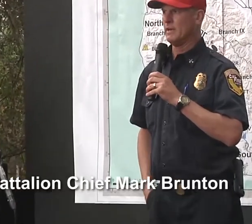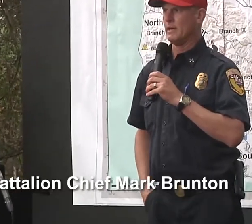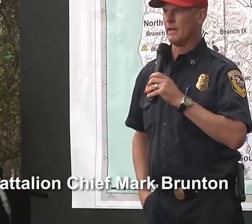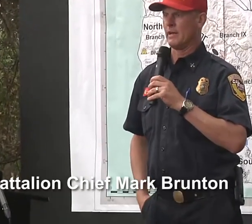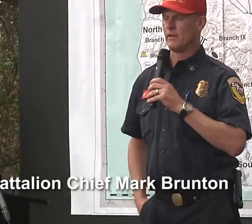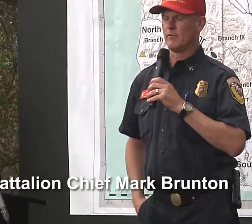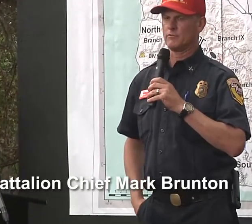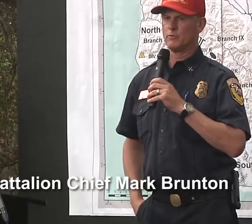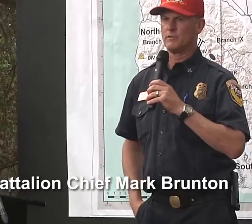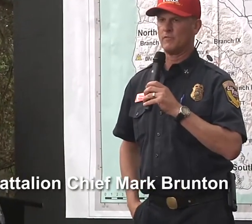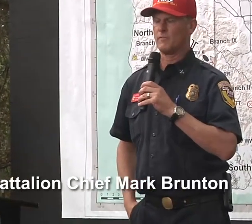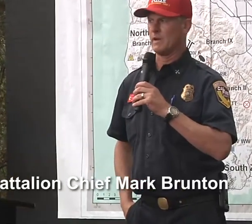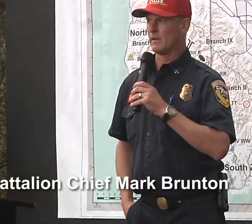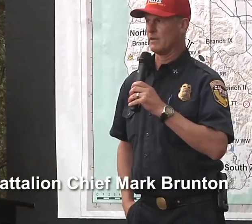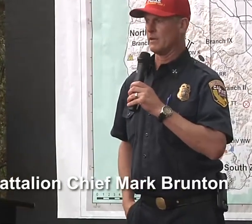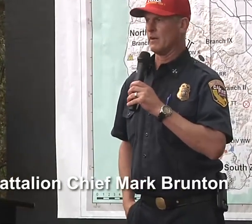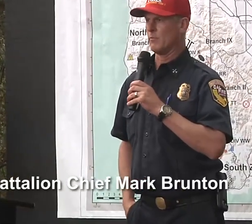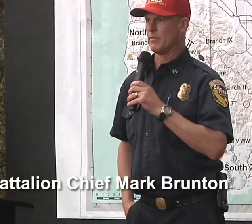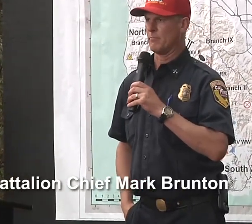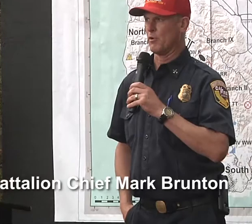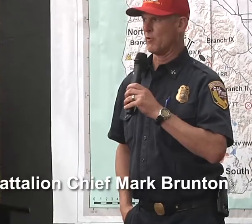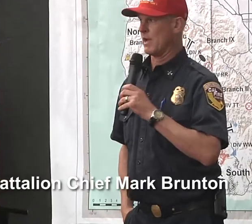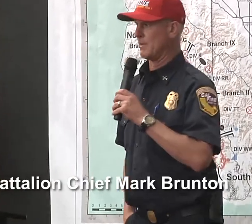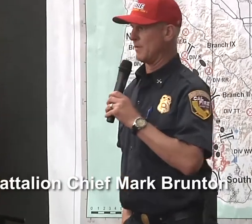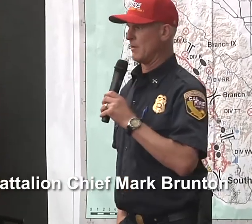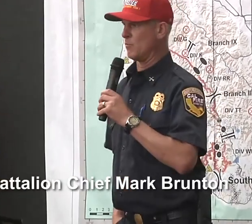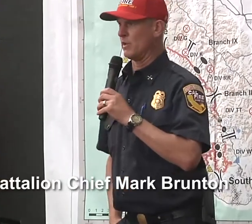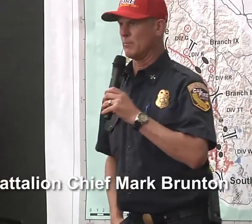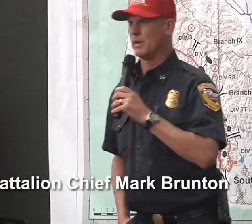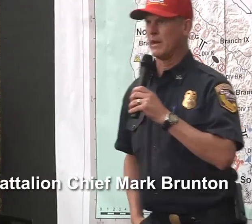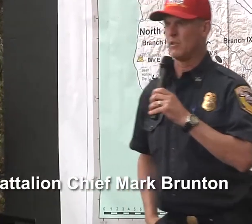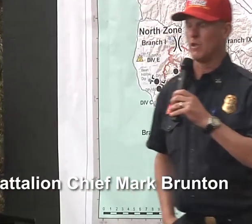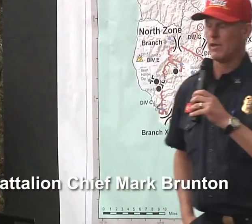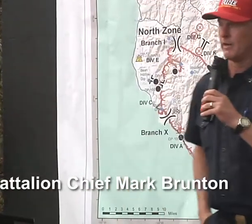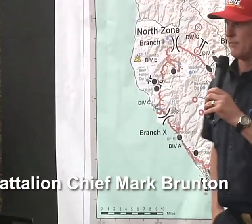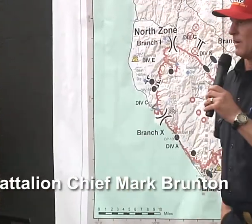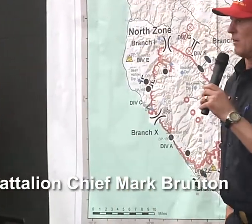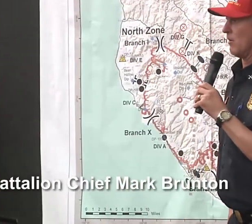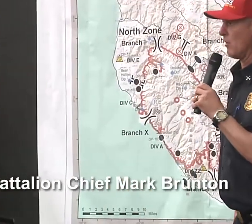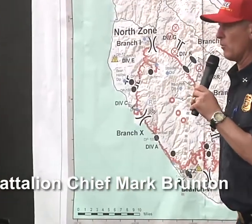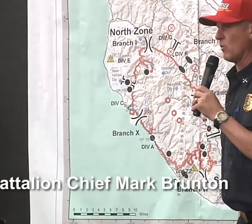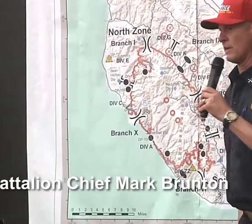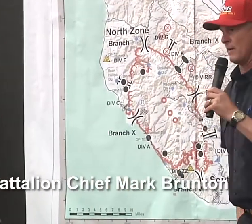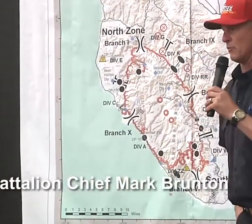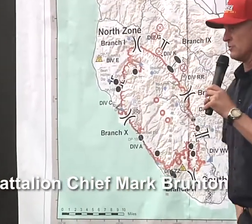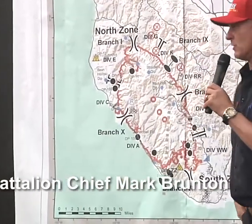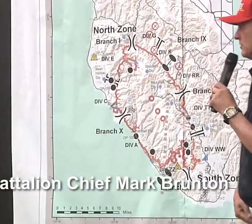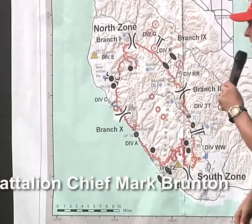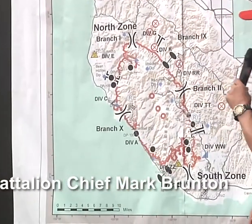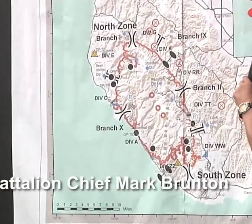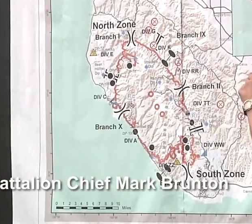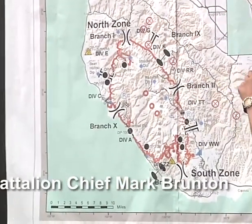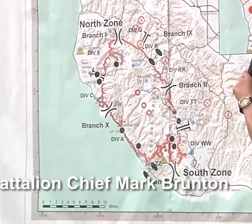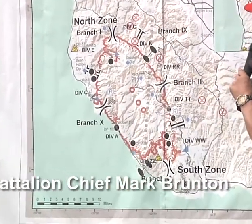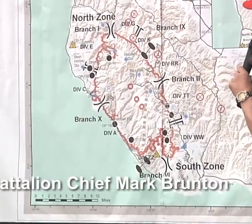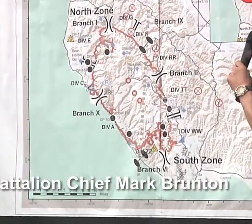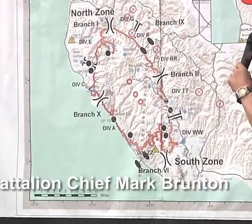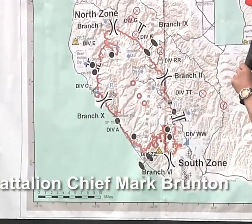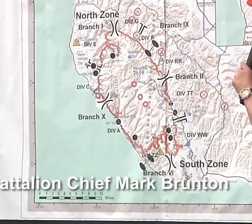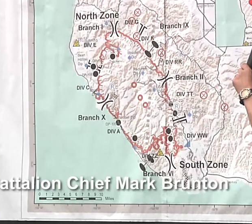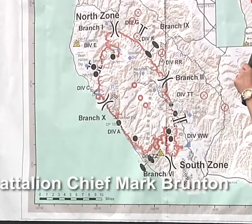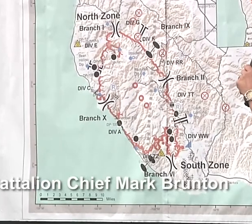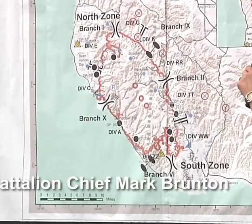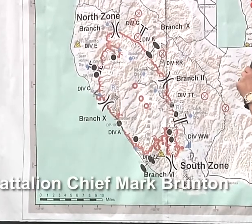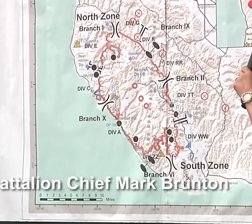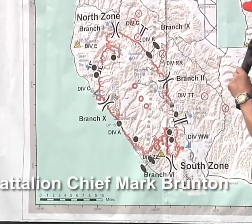predicted. And our troops have gotten with the program and really put in a lot of hard work and efforts. So I'll just take you around the map